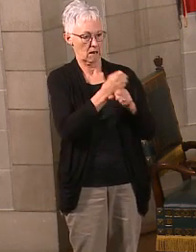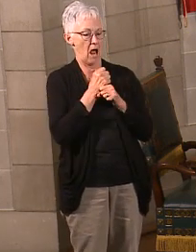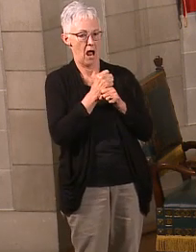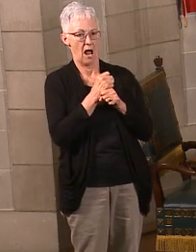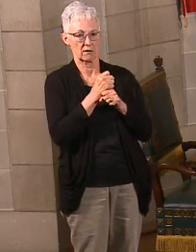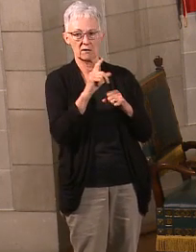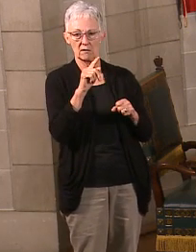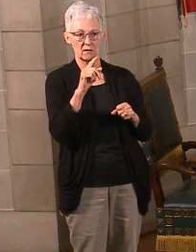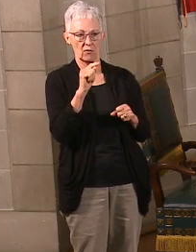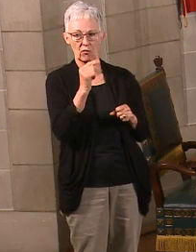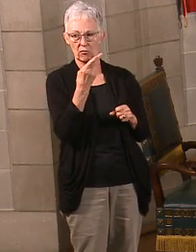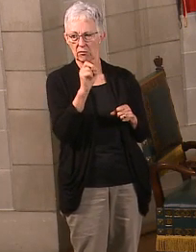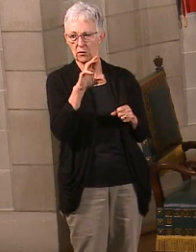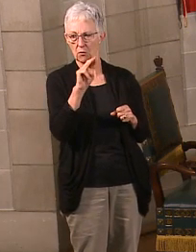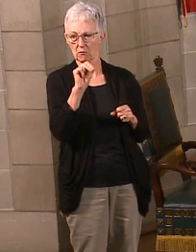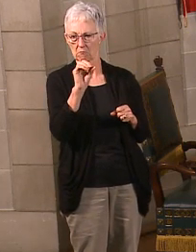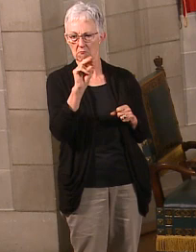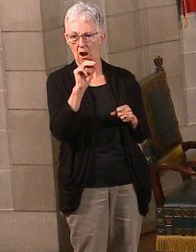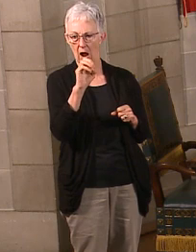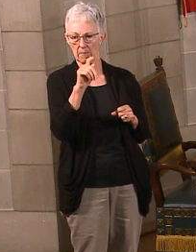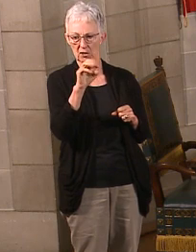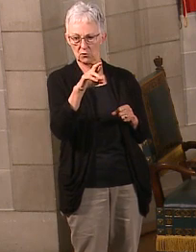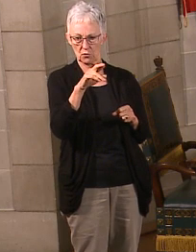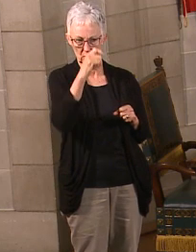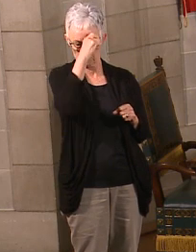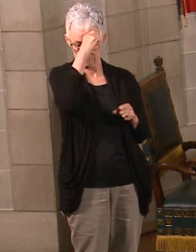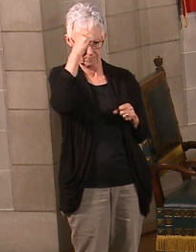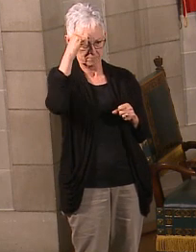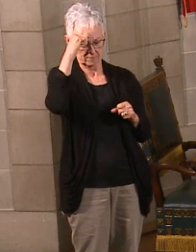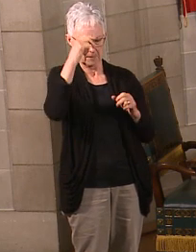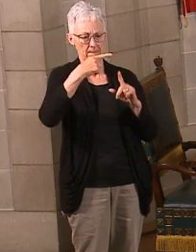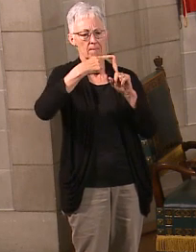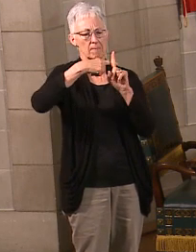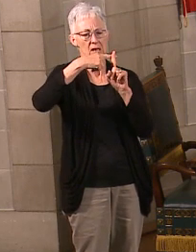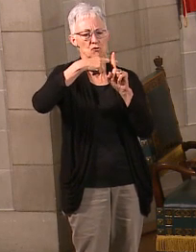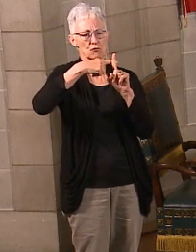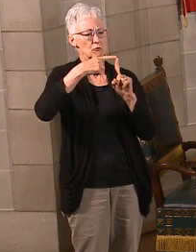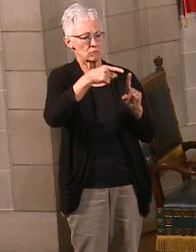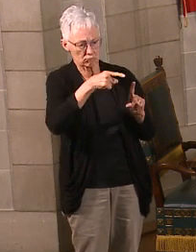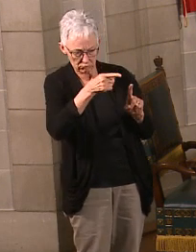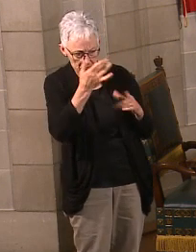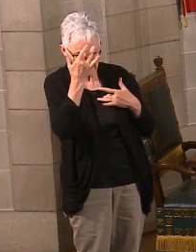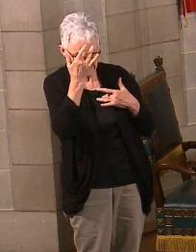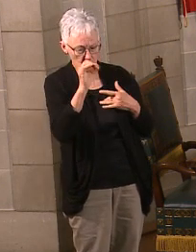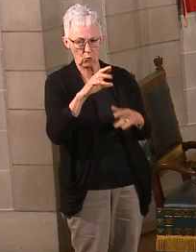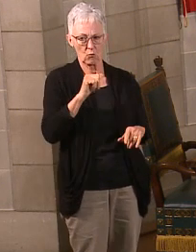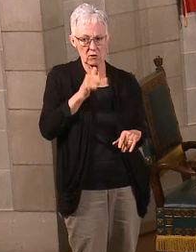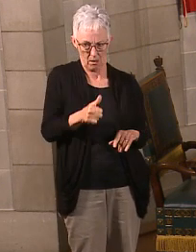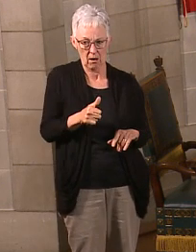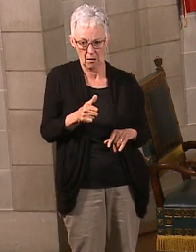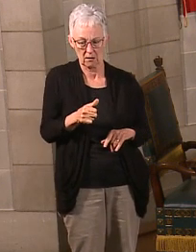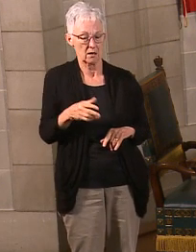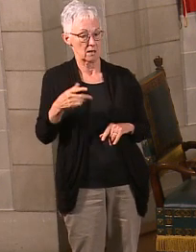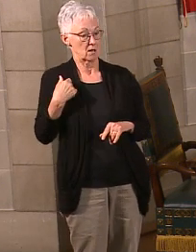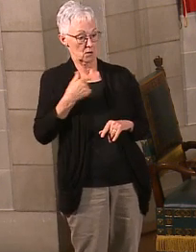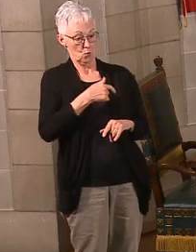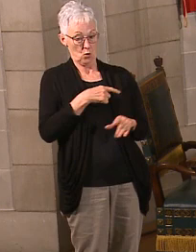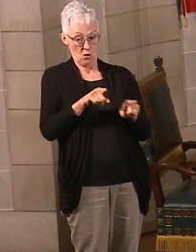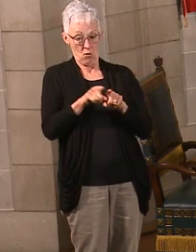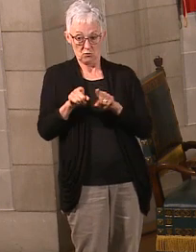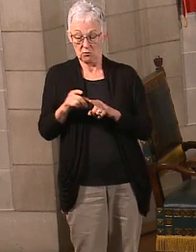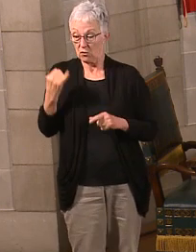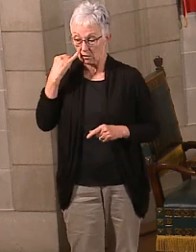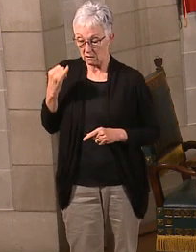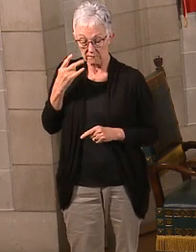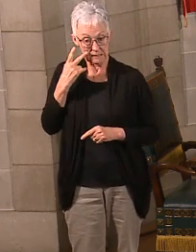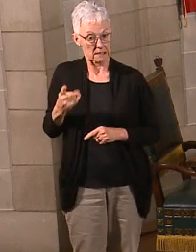building that I work in. Early on, we asked jails to communicate with us prior to sending anyone that was symptomatic. And much